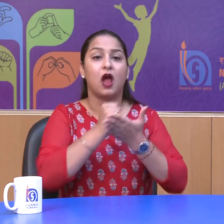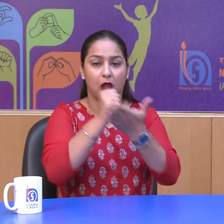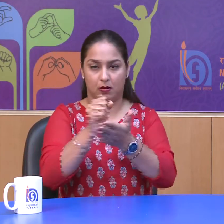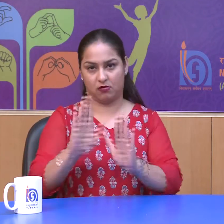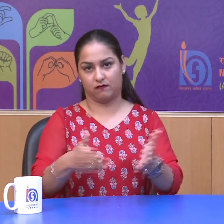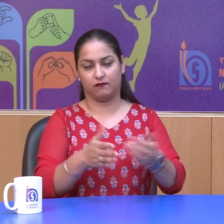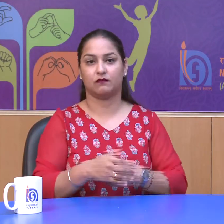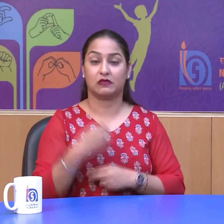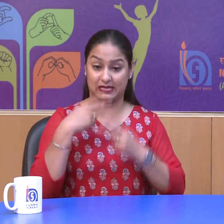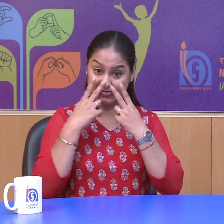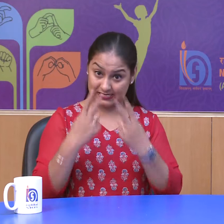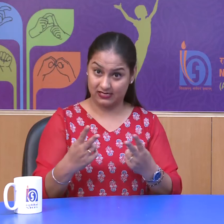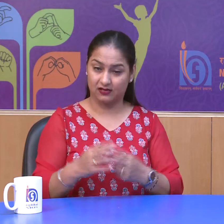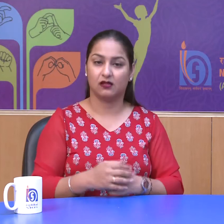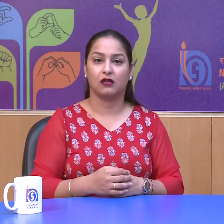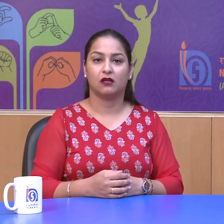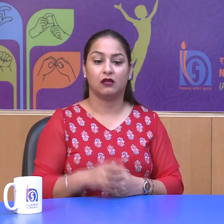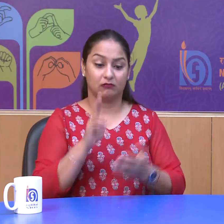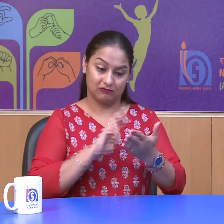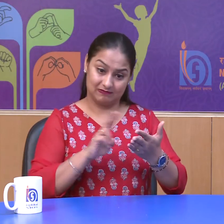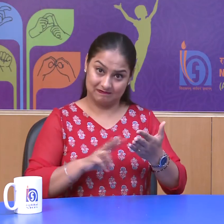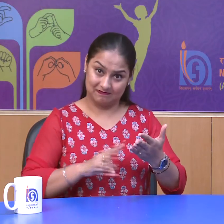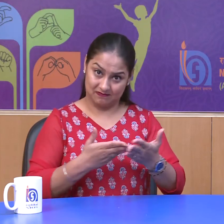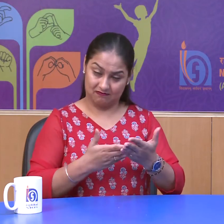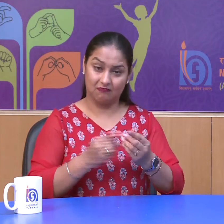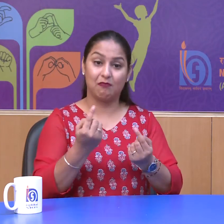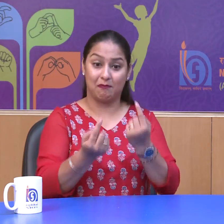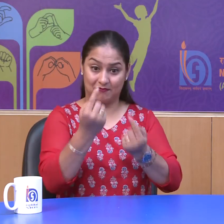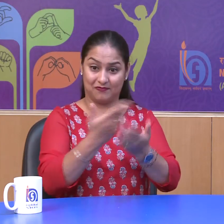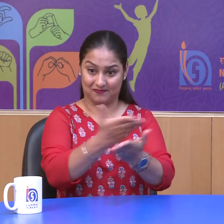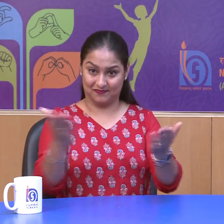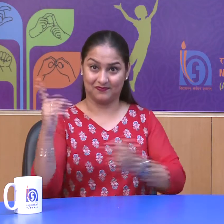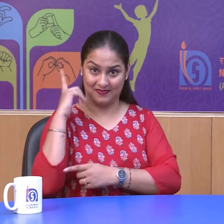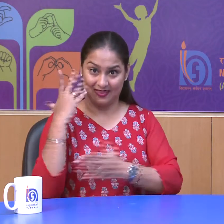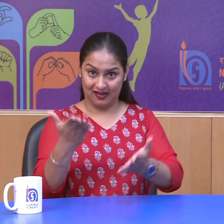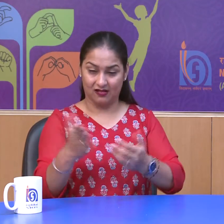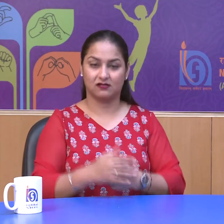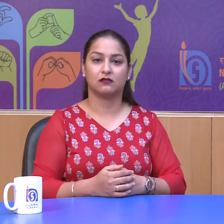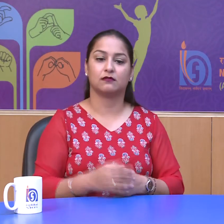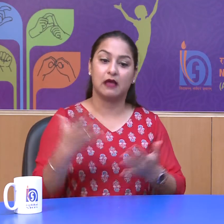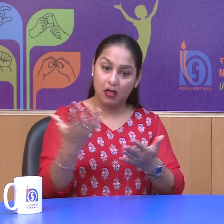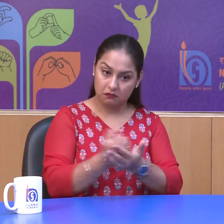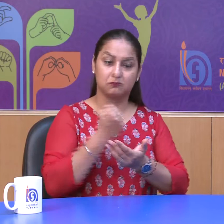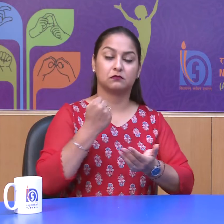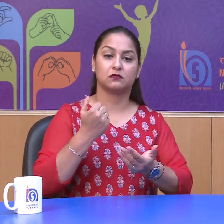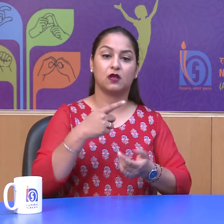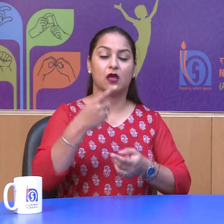and see the leaders of political parties undertaking